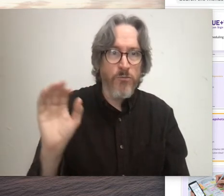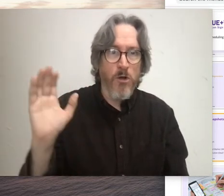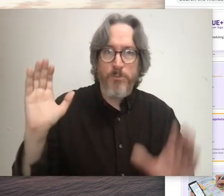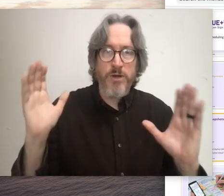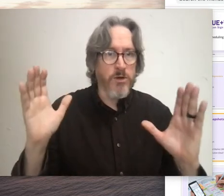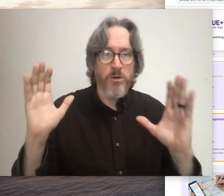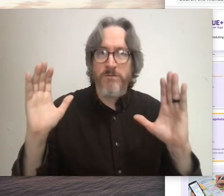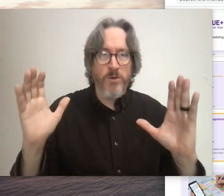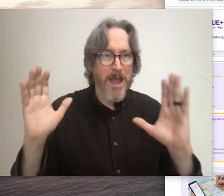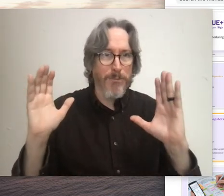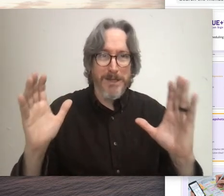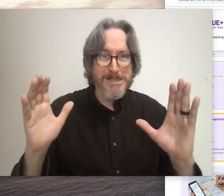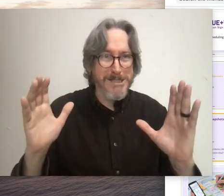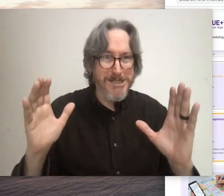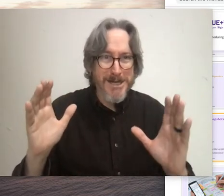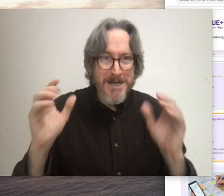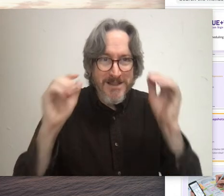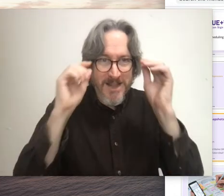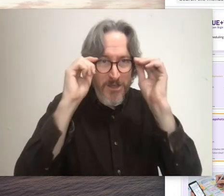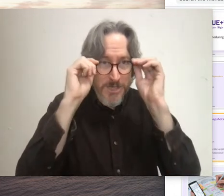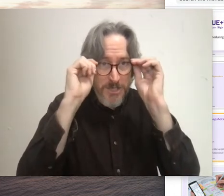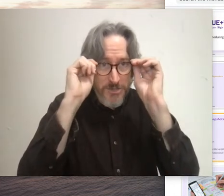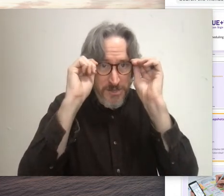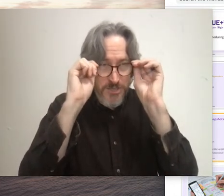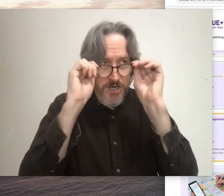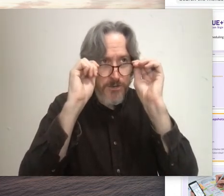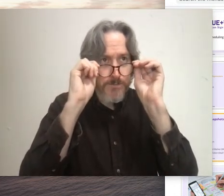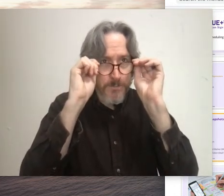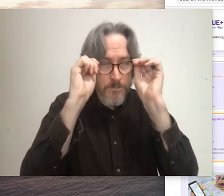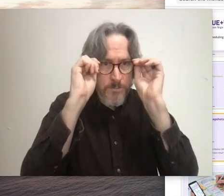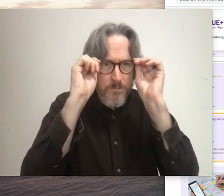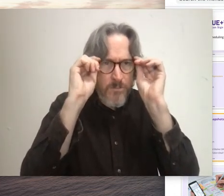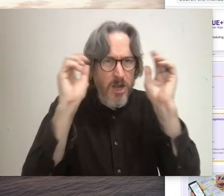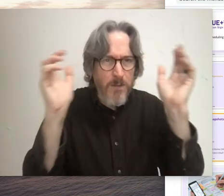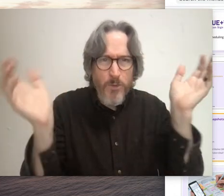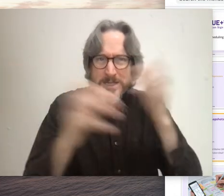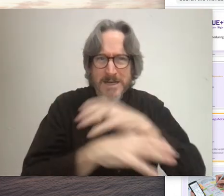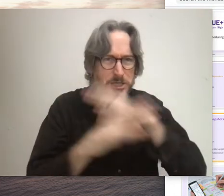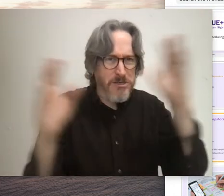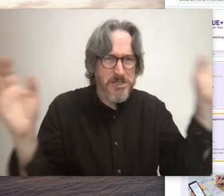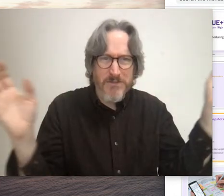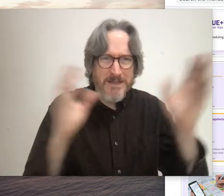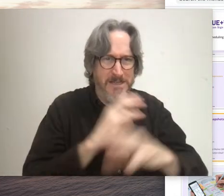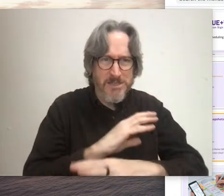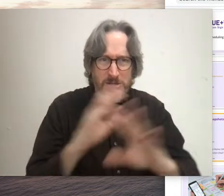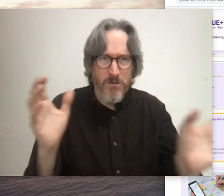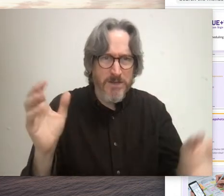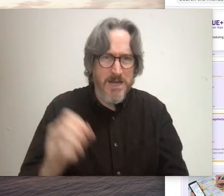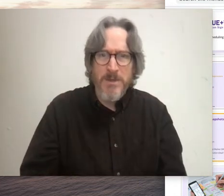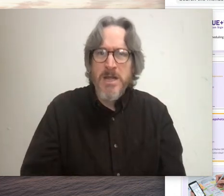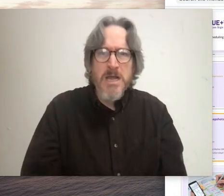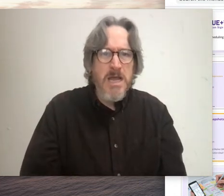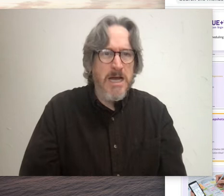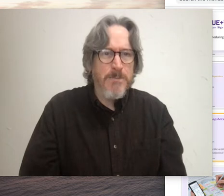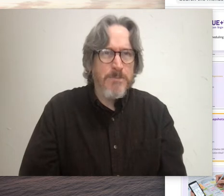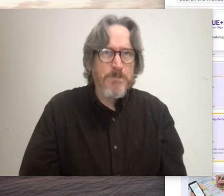find pre-recorded vocab lists that other teachers have shared. We tend to share stuff like this all the